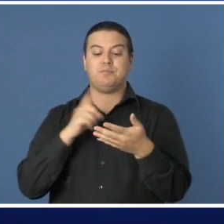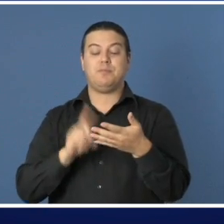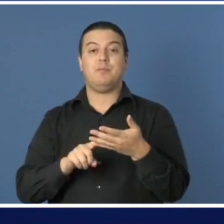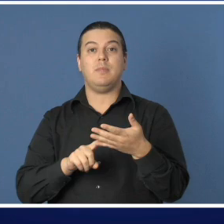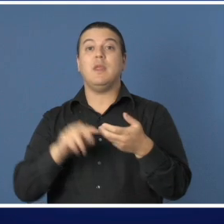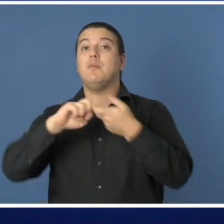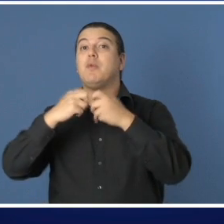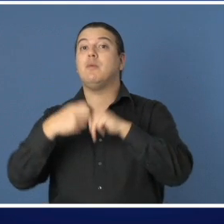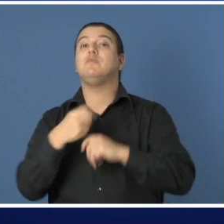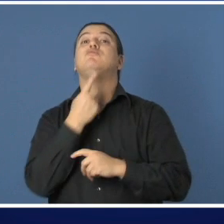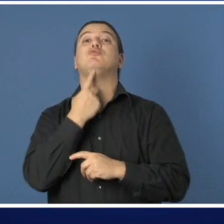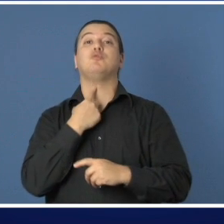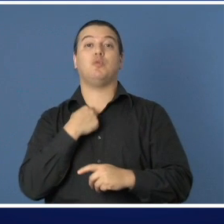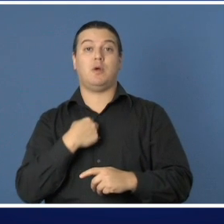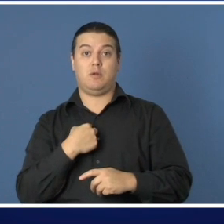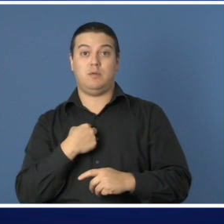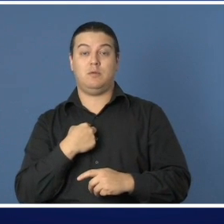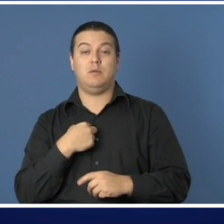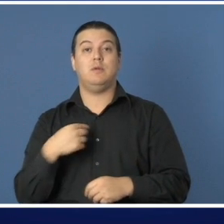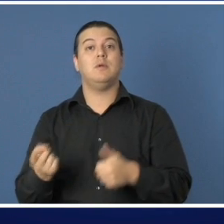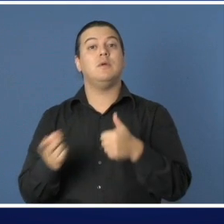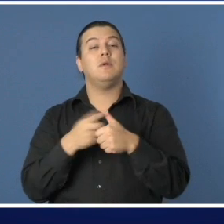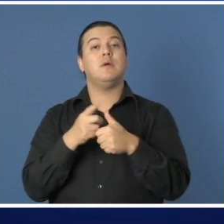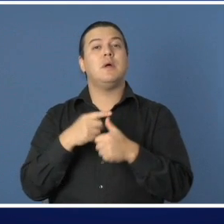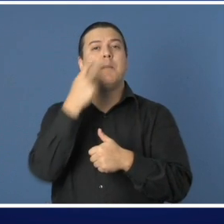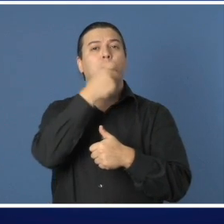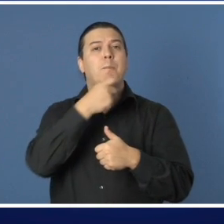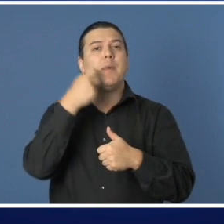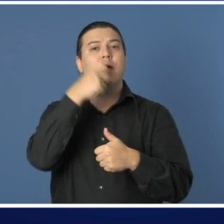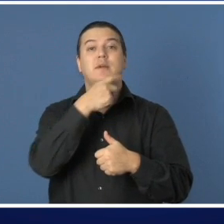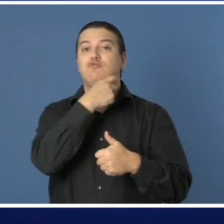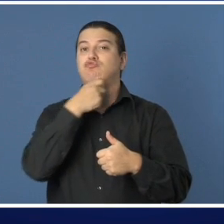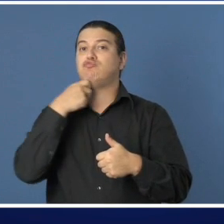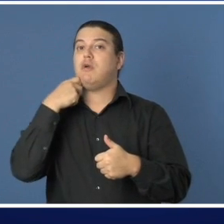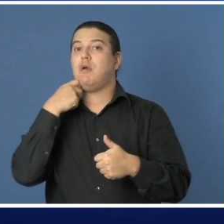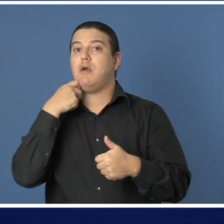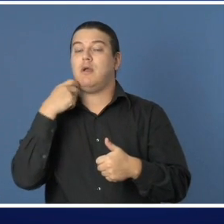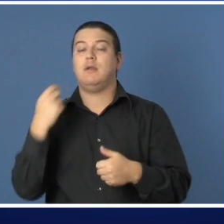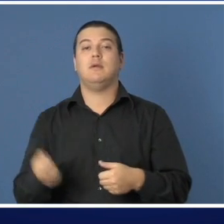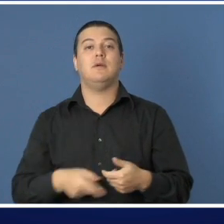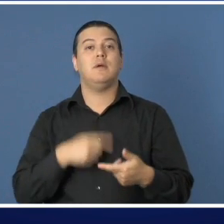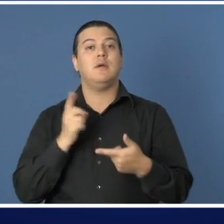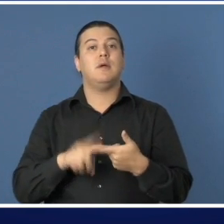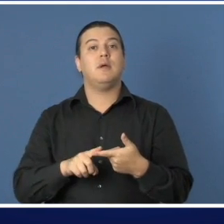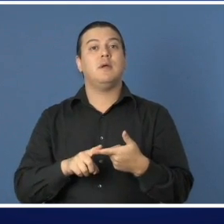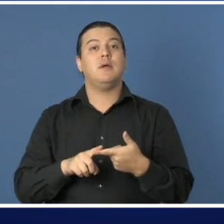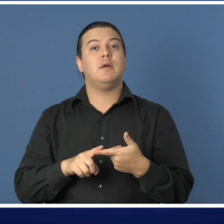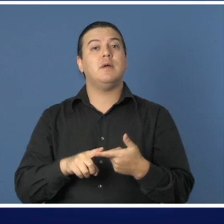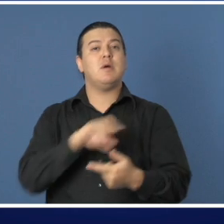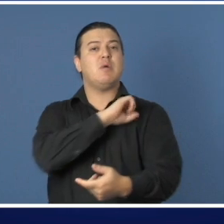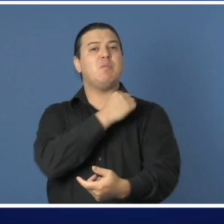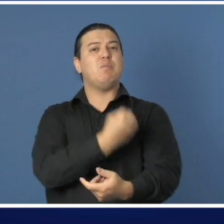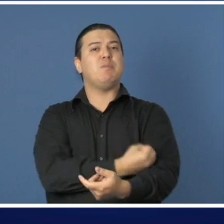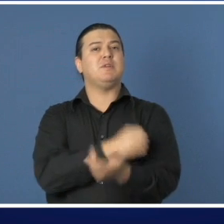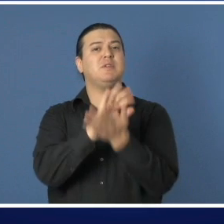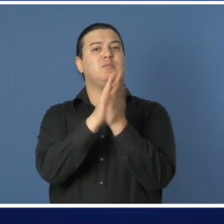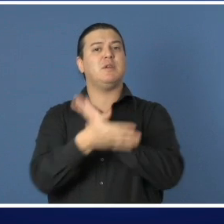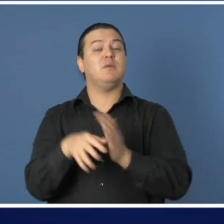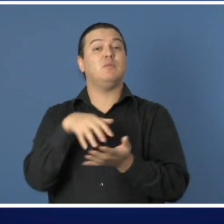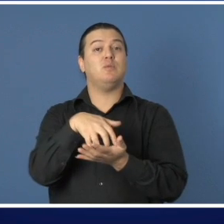Difficulty swallowing, Dry mouth, And muscle